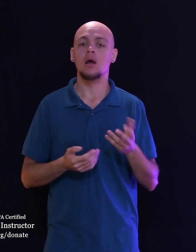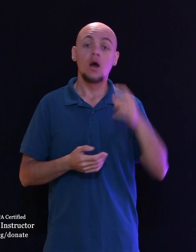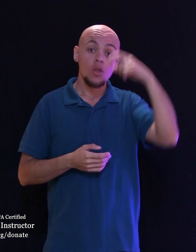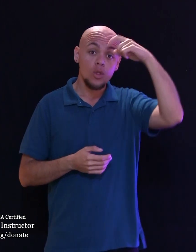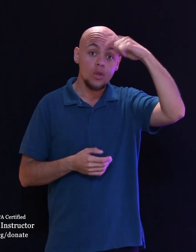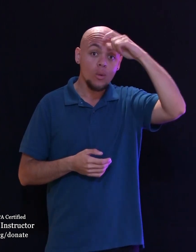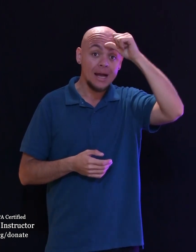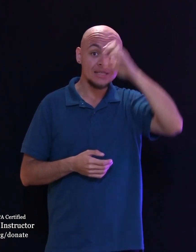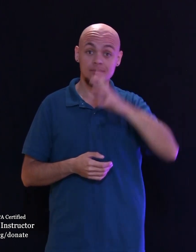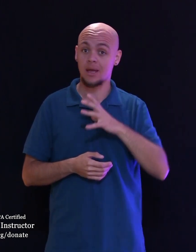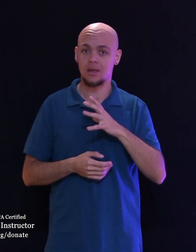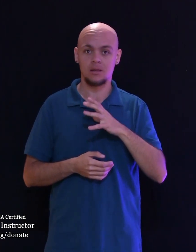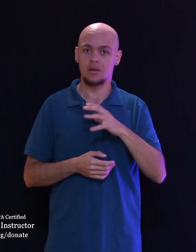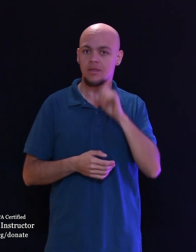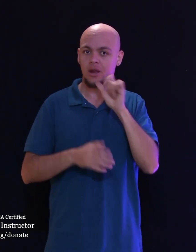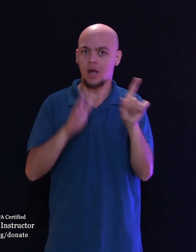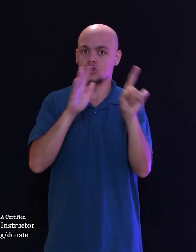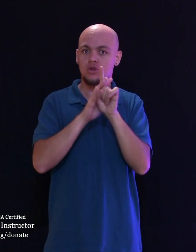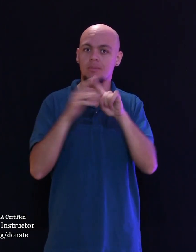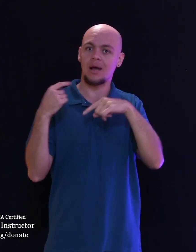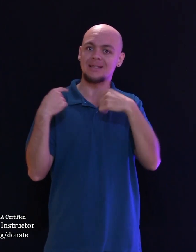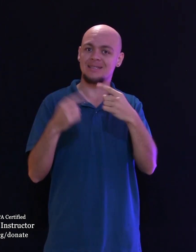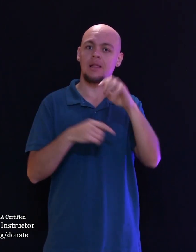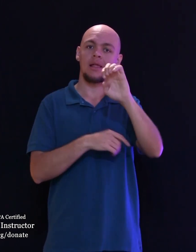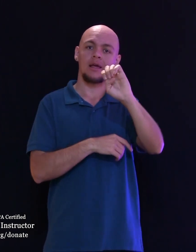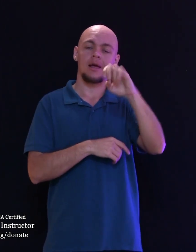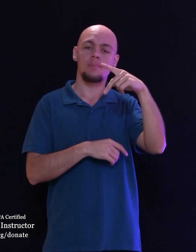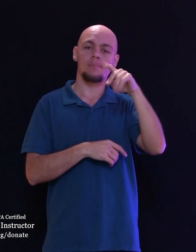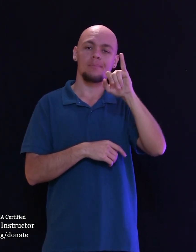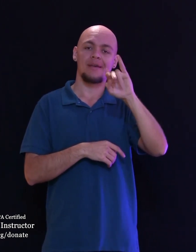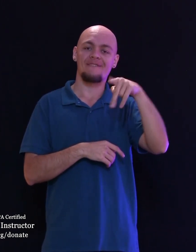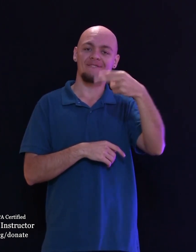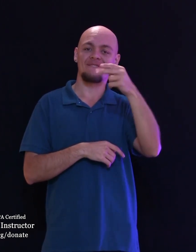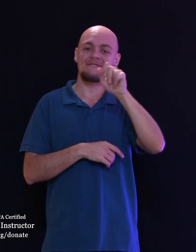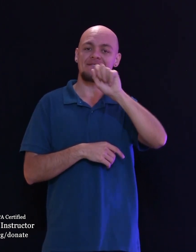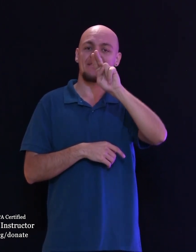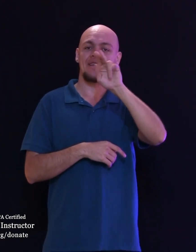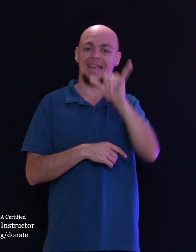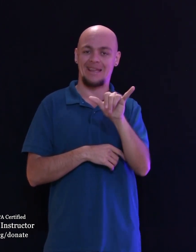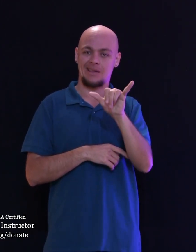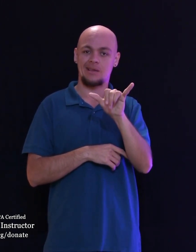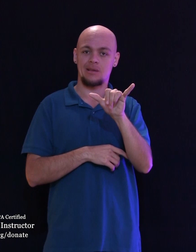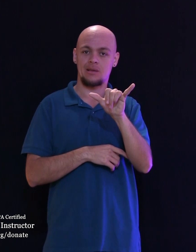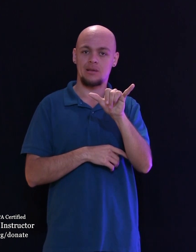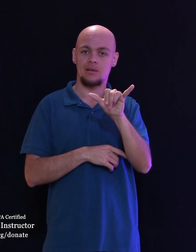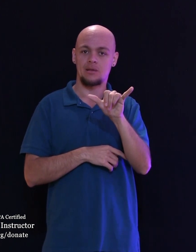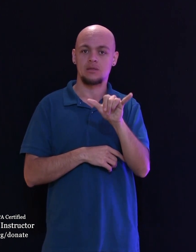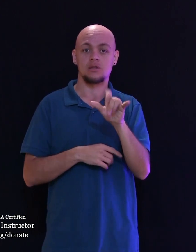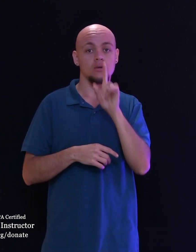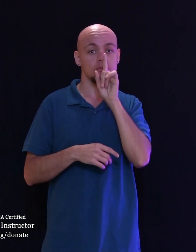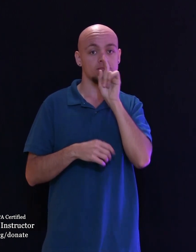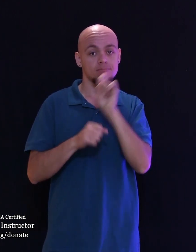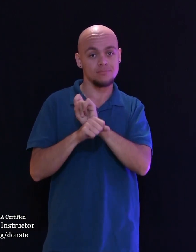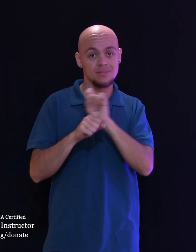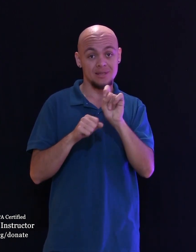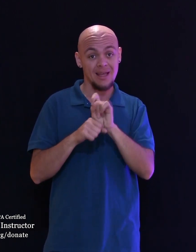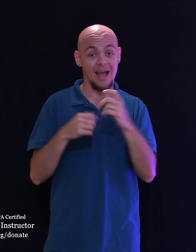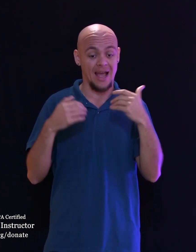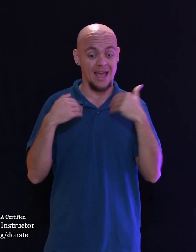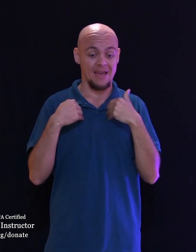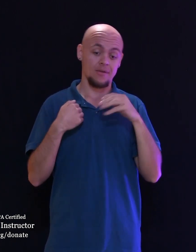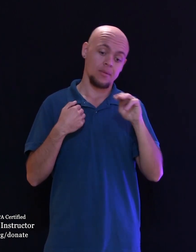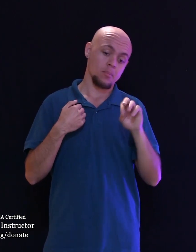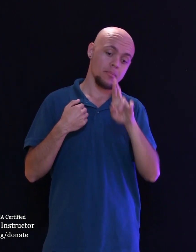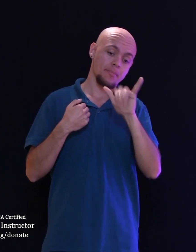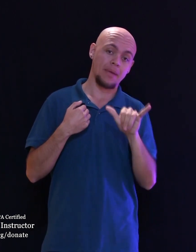We're not supposed to have the wise men there. The wise men don't show up till the Feast of Epiphany. So basically you have the creche and Mary and Joseph. Put a few animals out